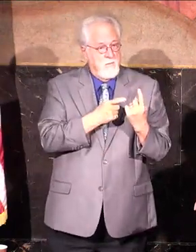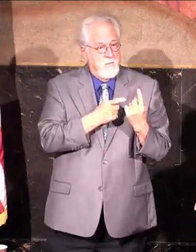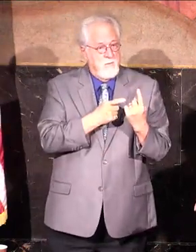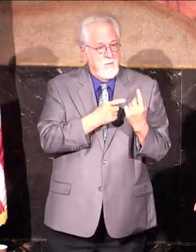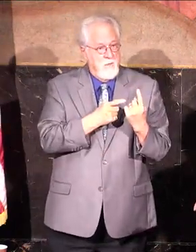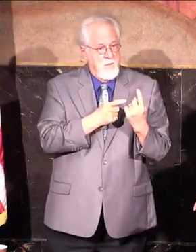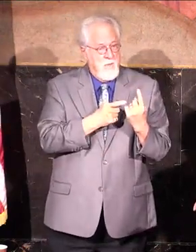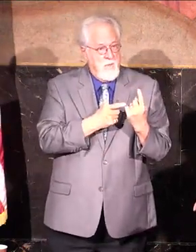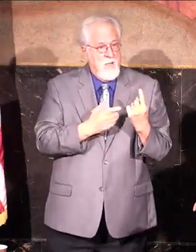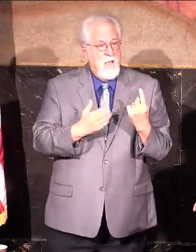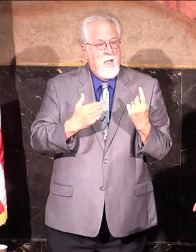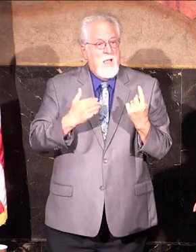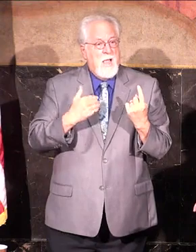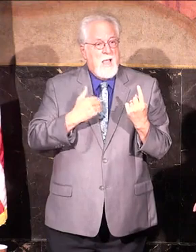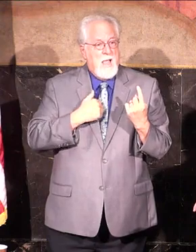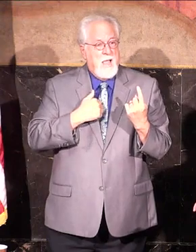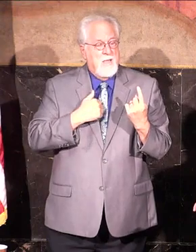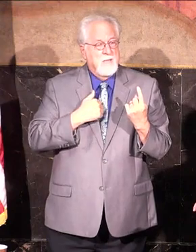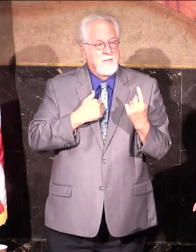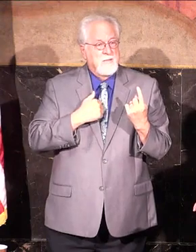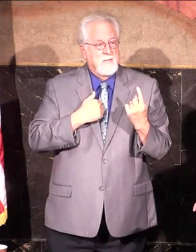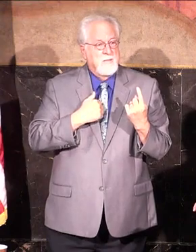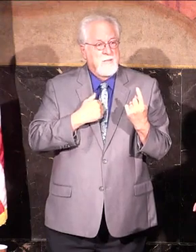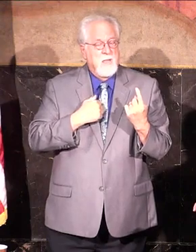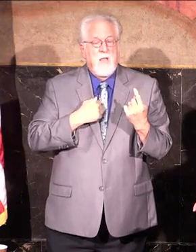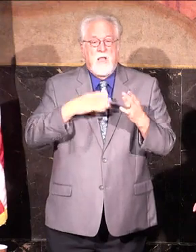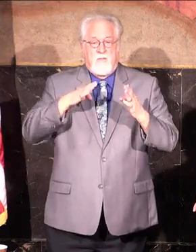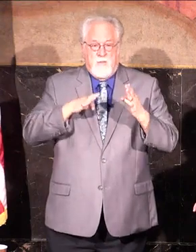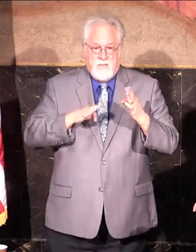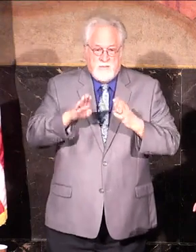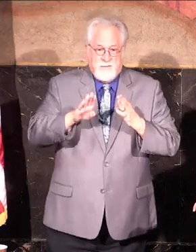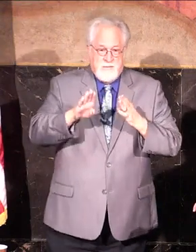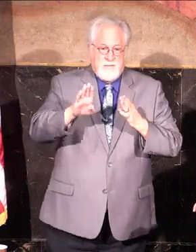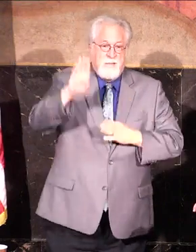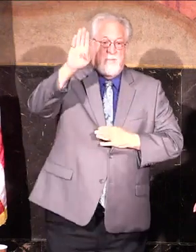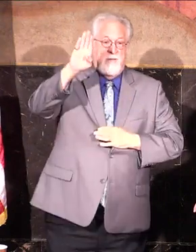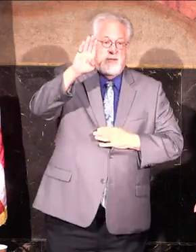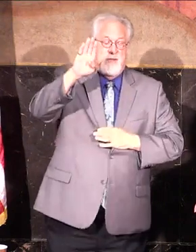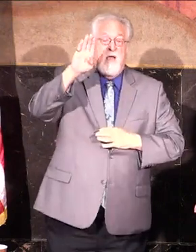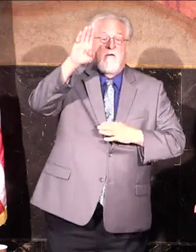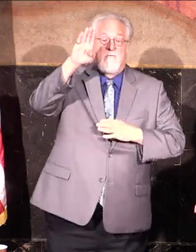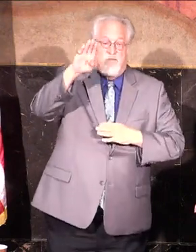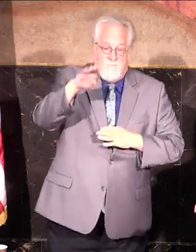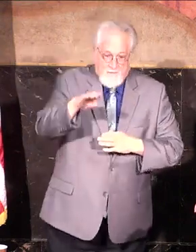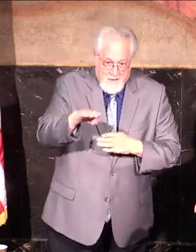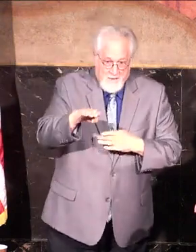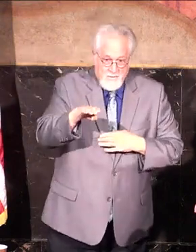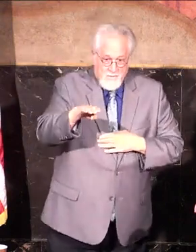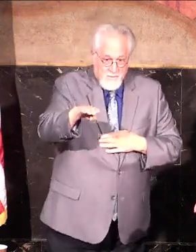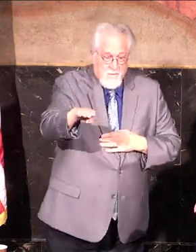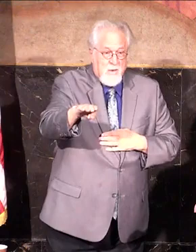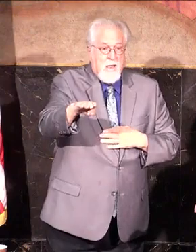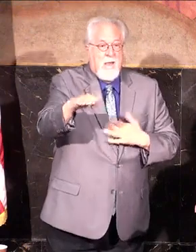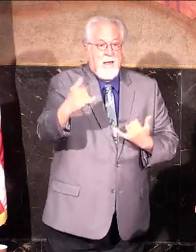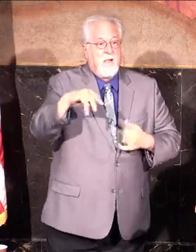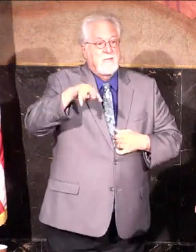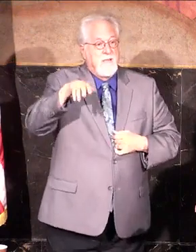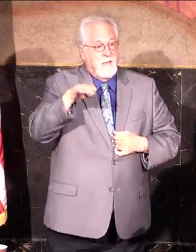that had the steepest growth in cases to begin with, flattened the curve, and now in this second